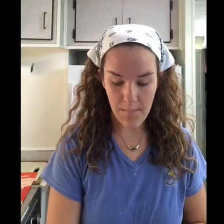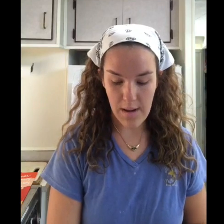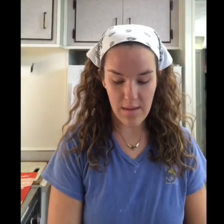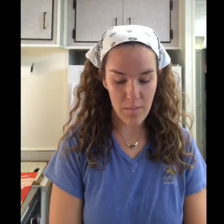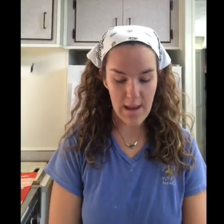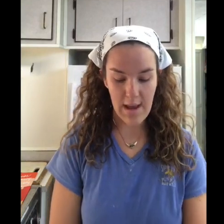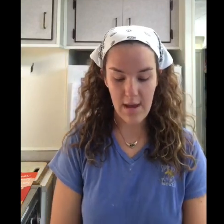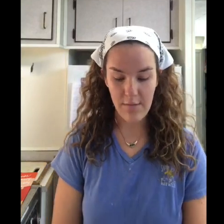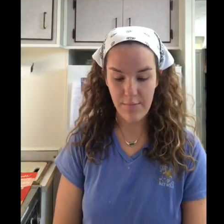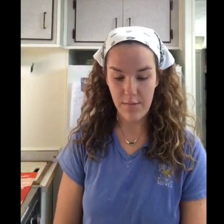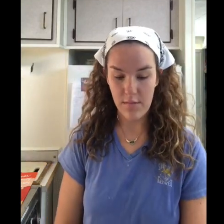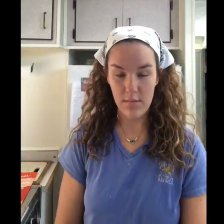And then we have